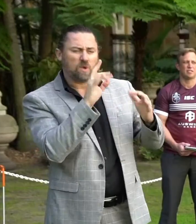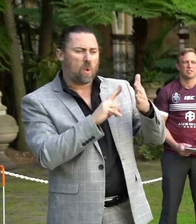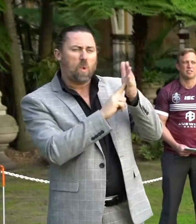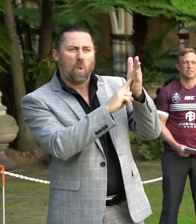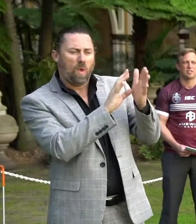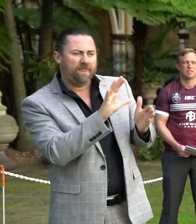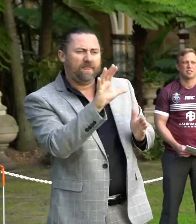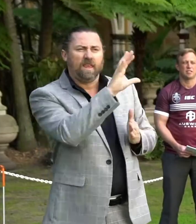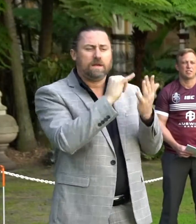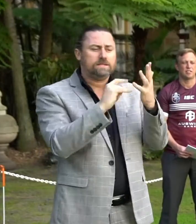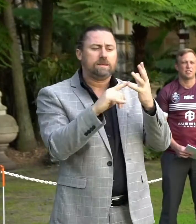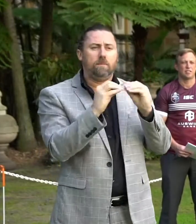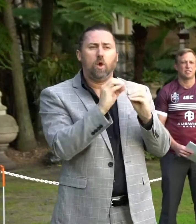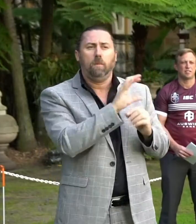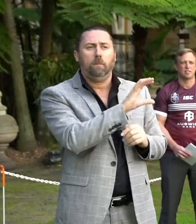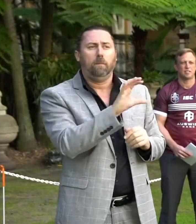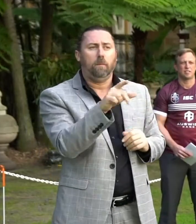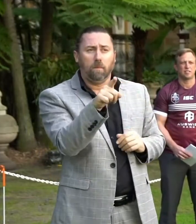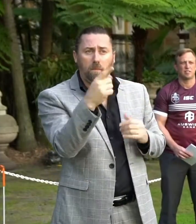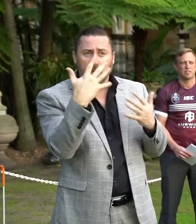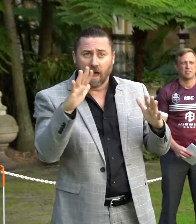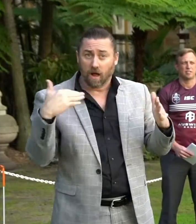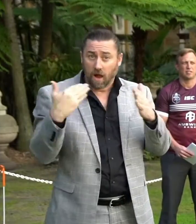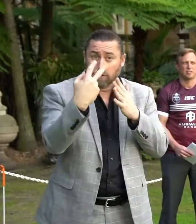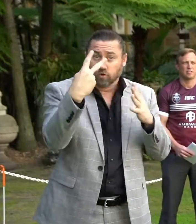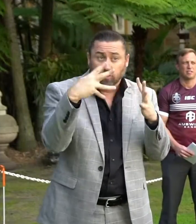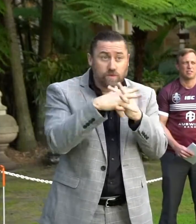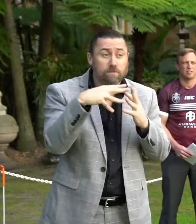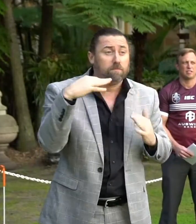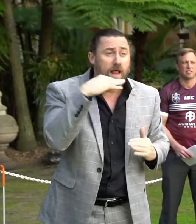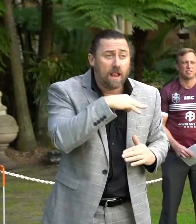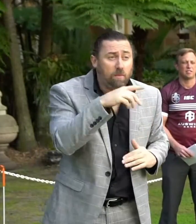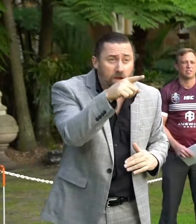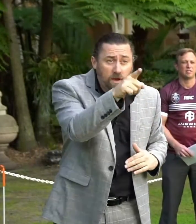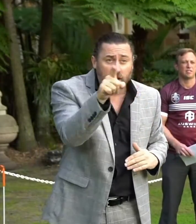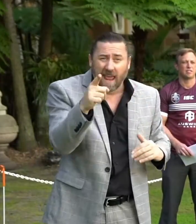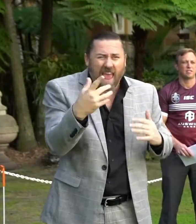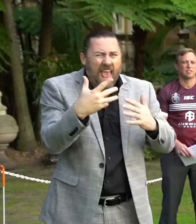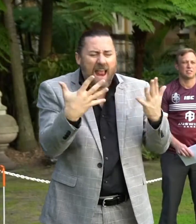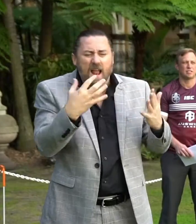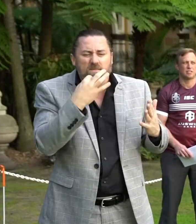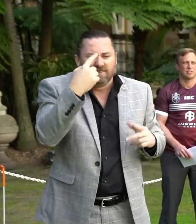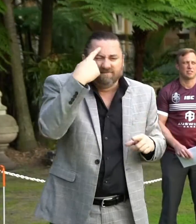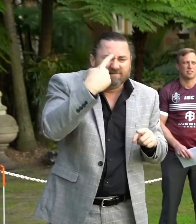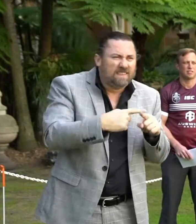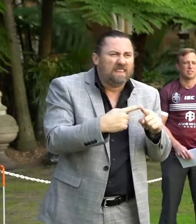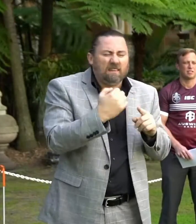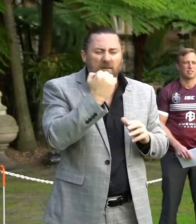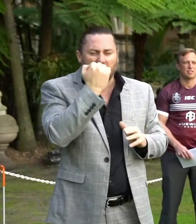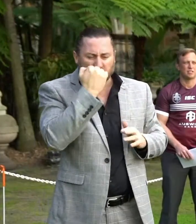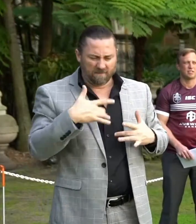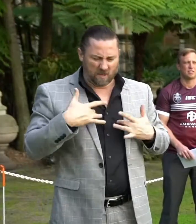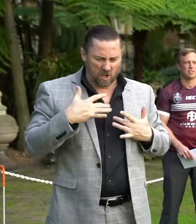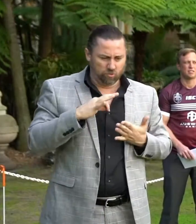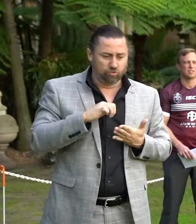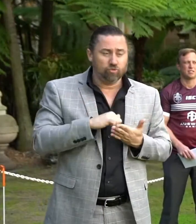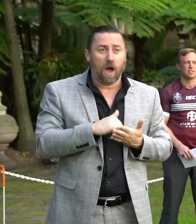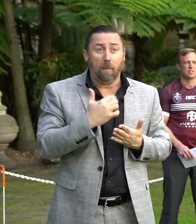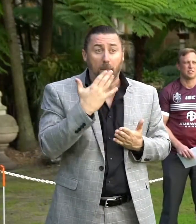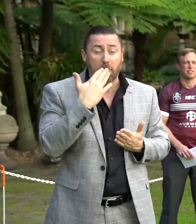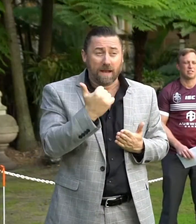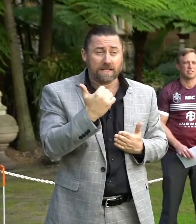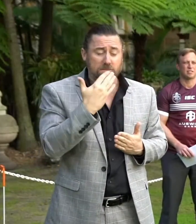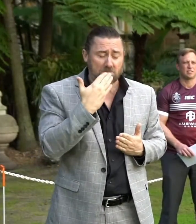northern suburbs, in the last 14 days and has any symptoms at all, no matter how mild, would you please immediately